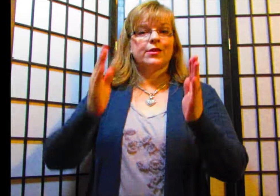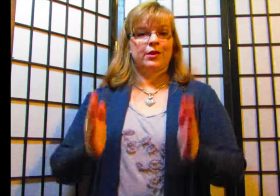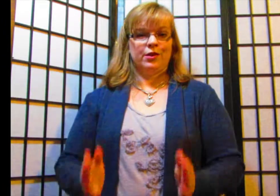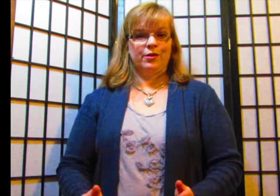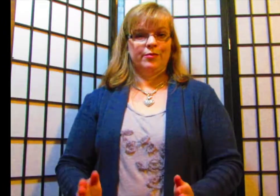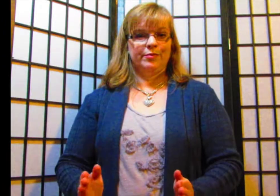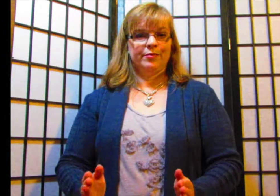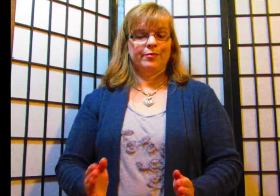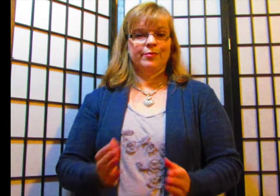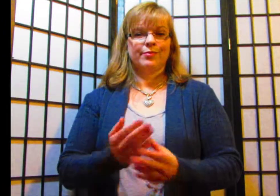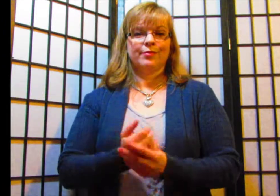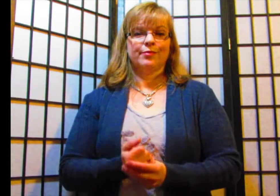dancer,